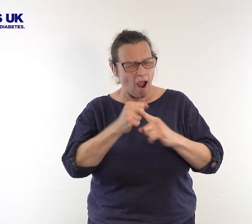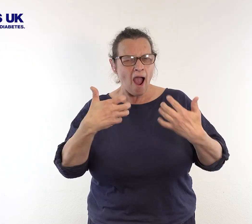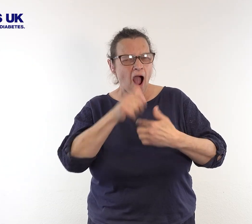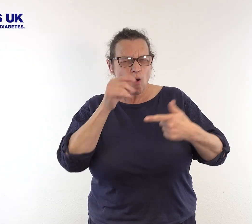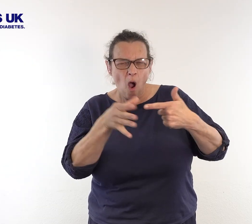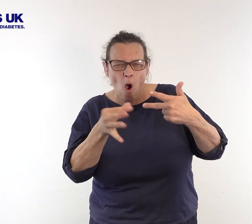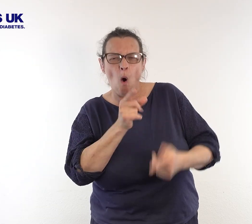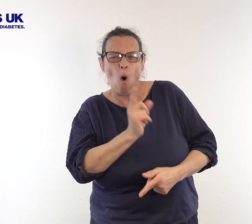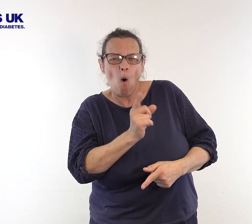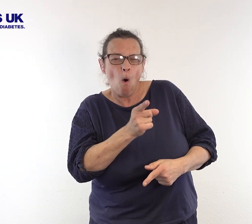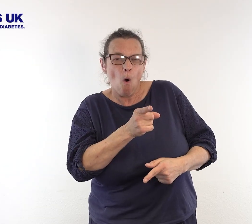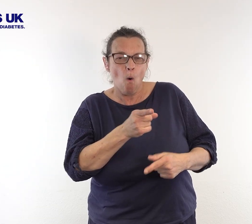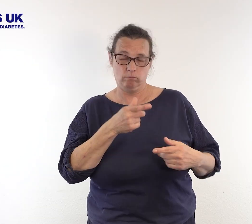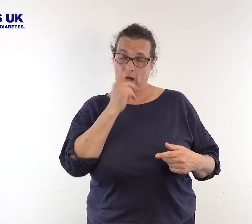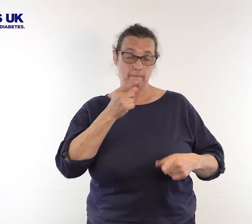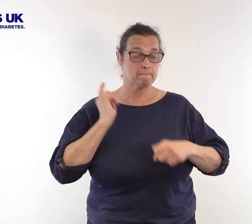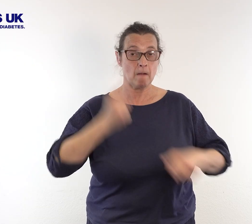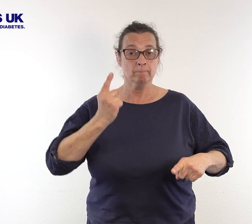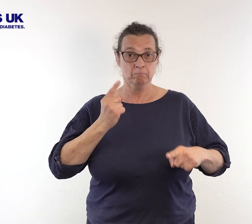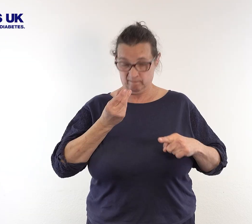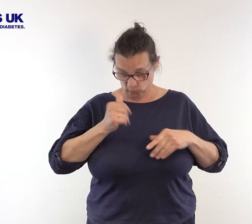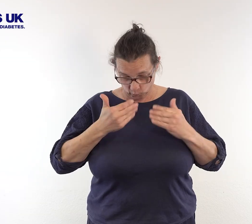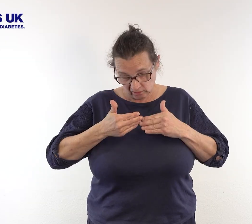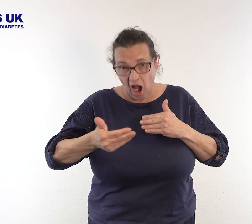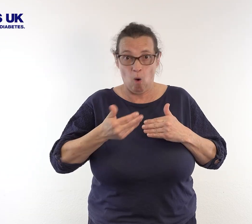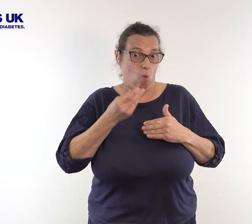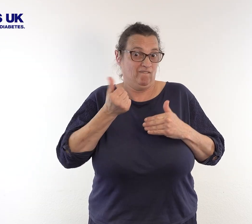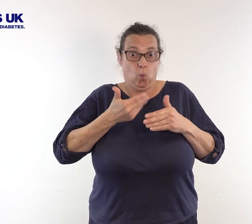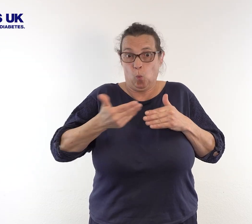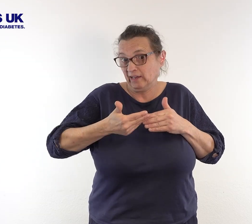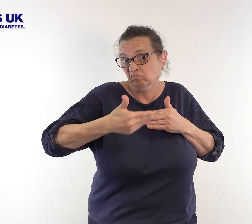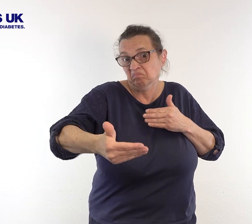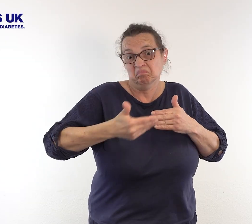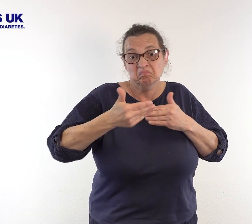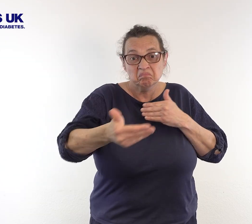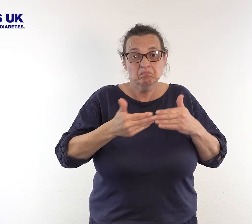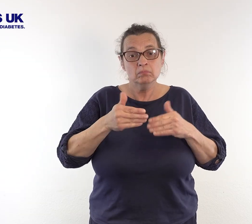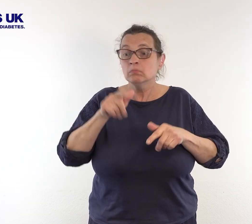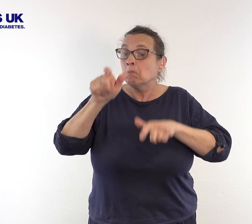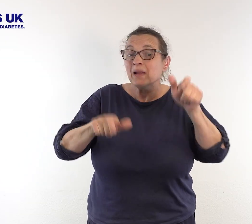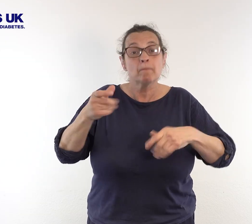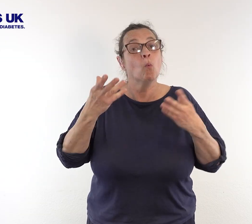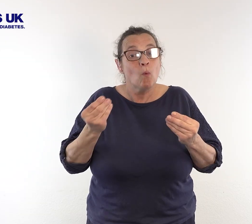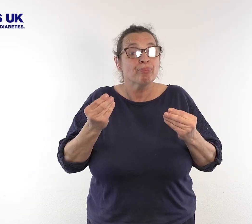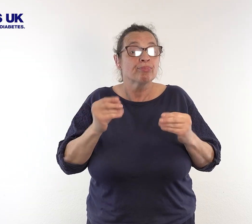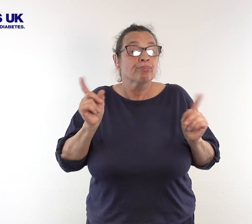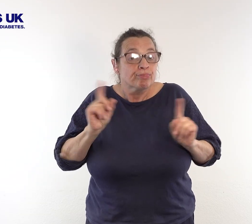The symptoms of type 1 diabetes tend to come on quickly, over just a few days or weeks. People with type